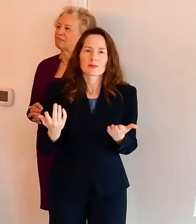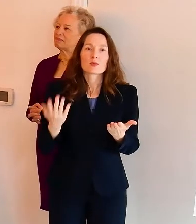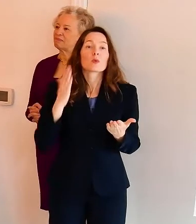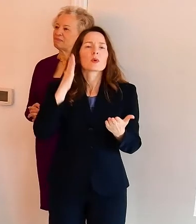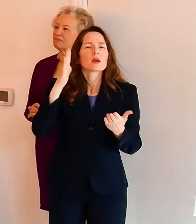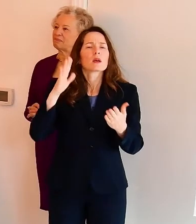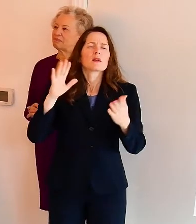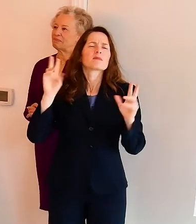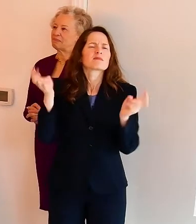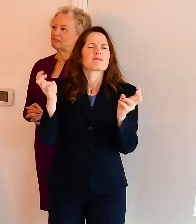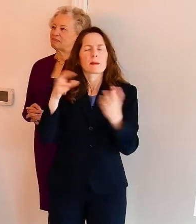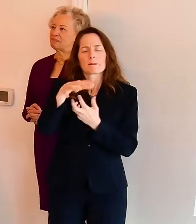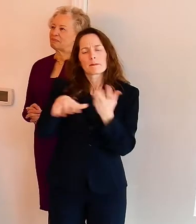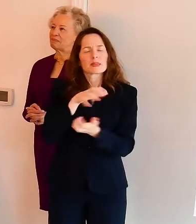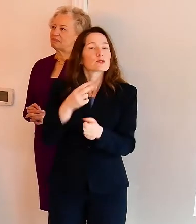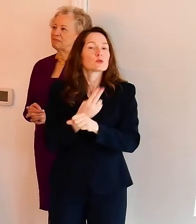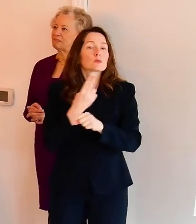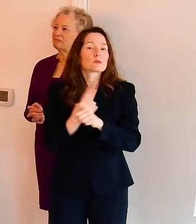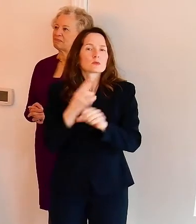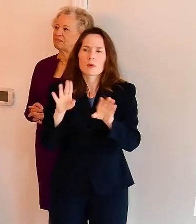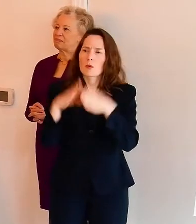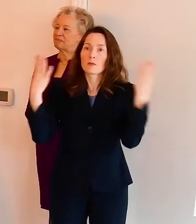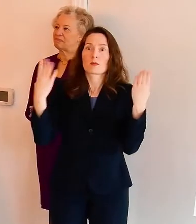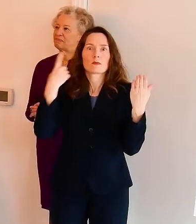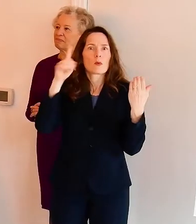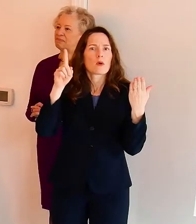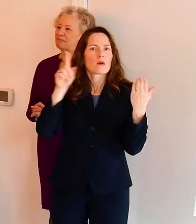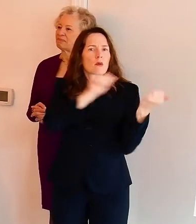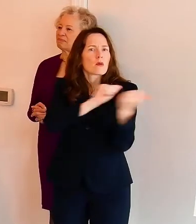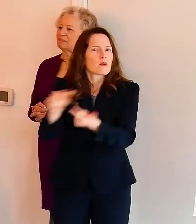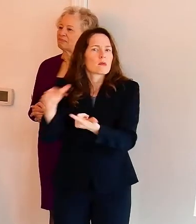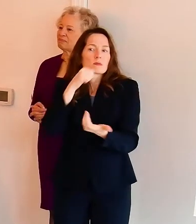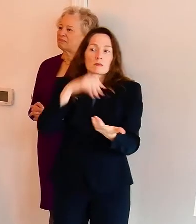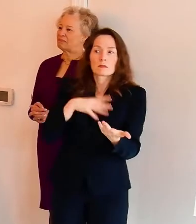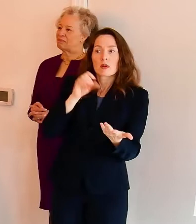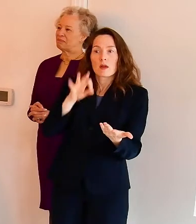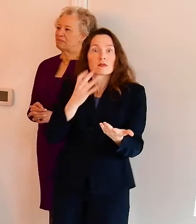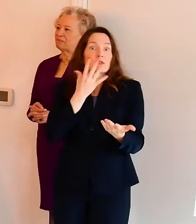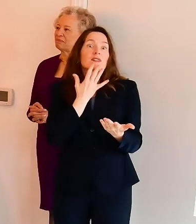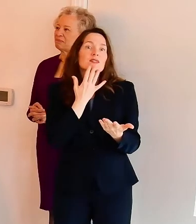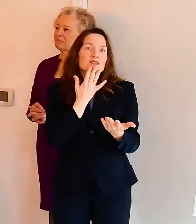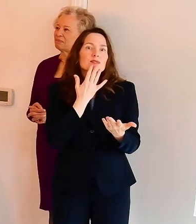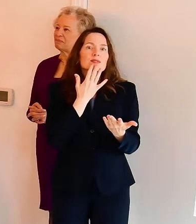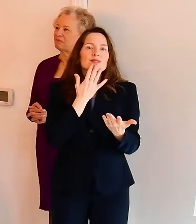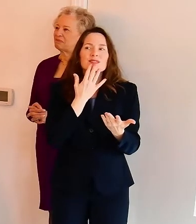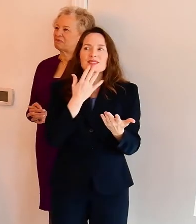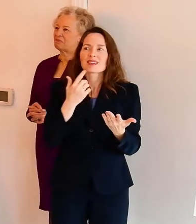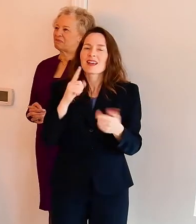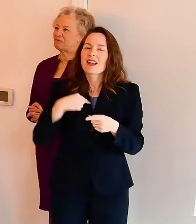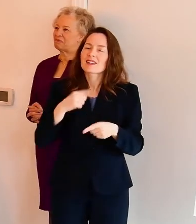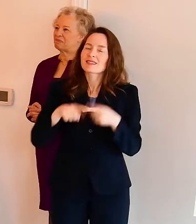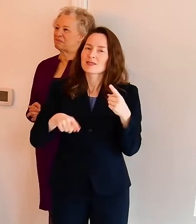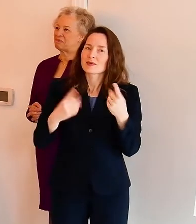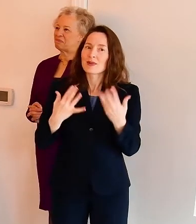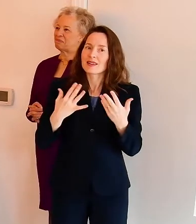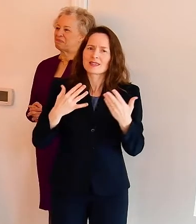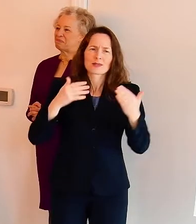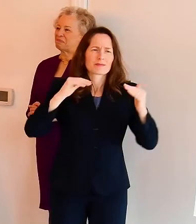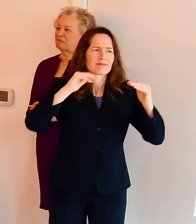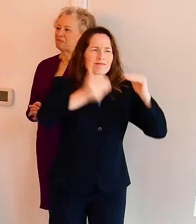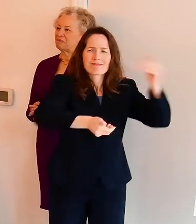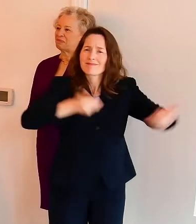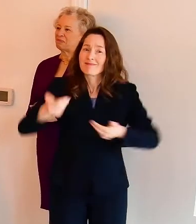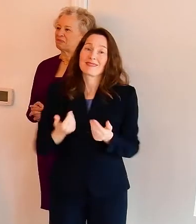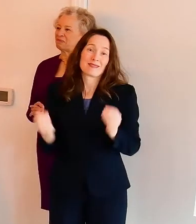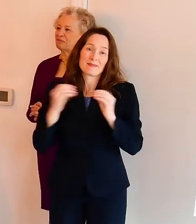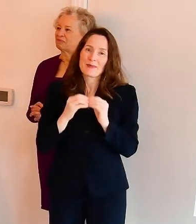space, open to all, amplifying women of color-owned businesses. I cannot wait to welcome you in. I can't wait to welcome you in. The other